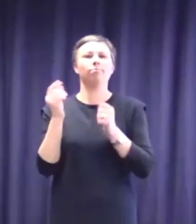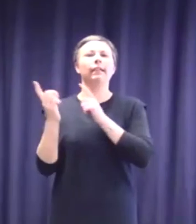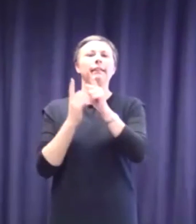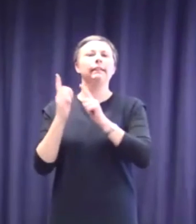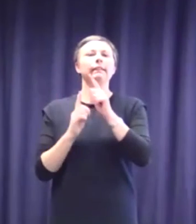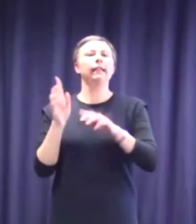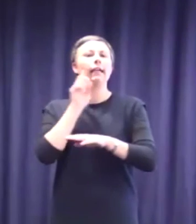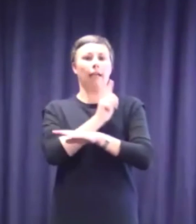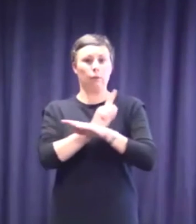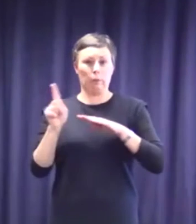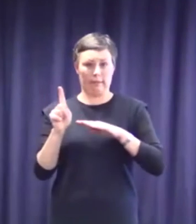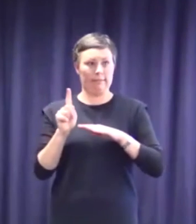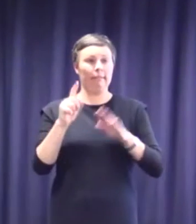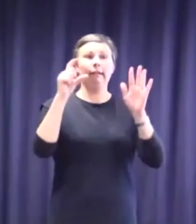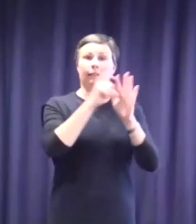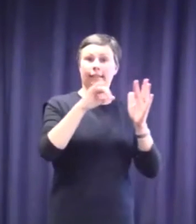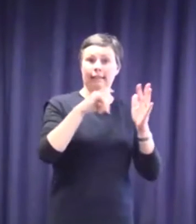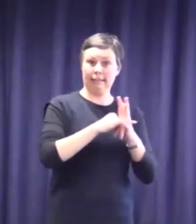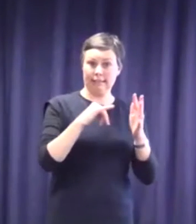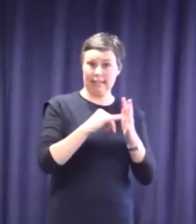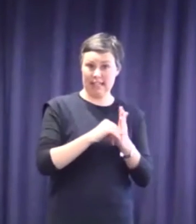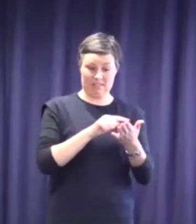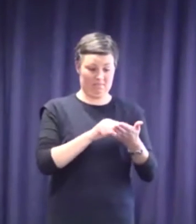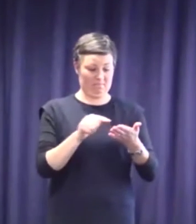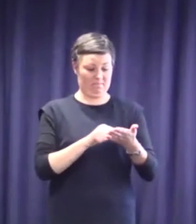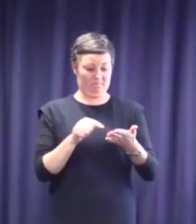the department is finally saying,